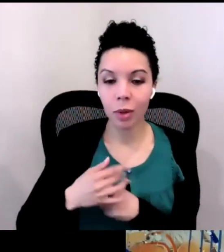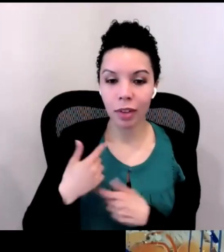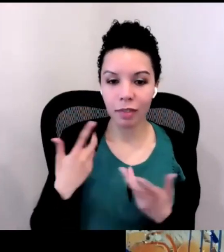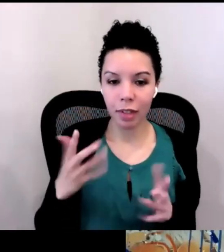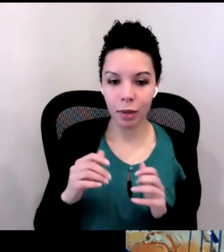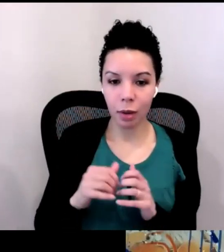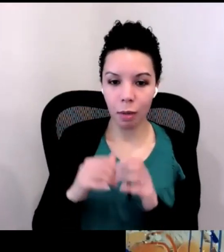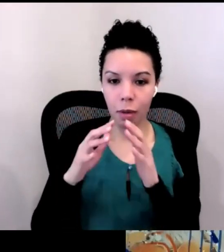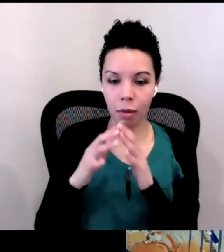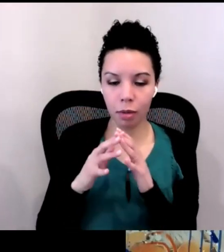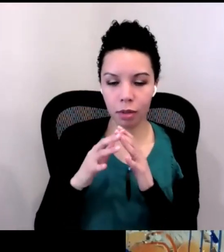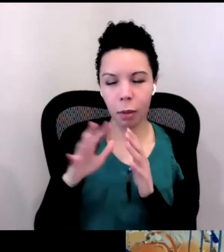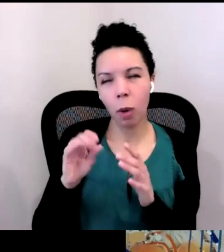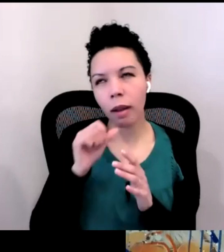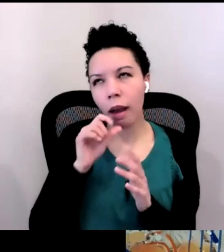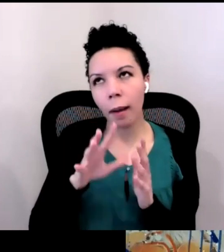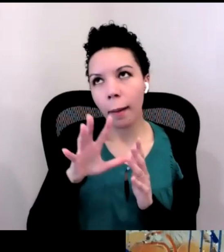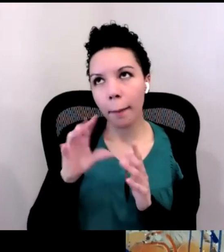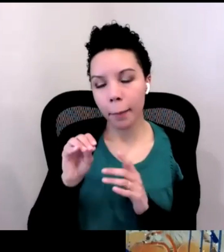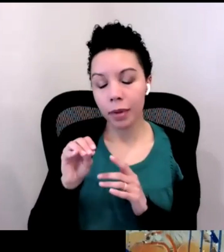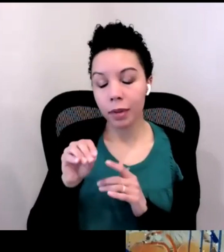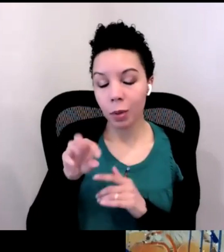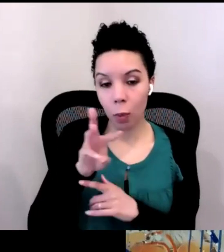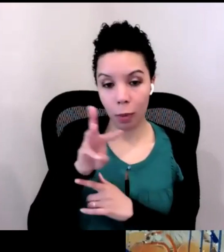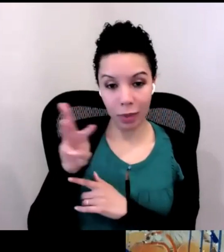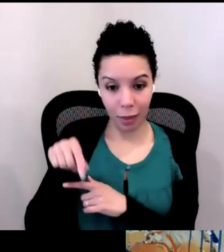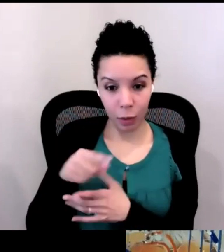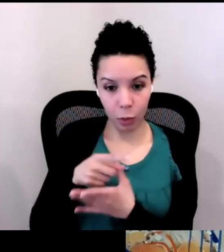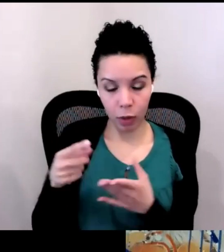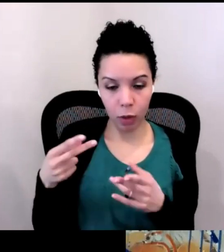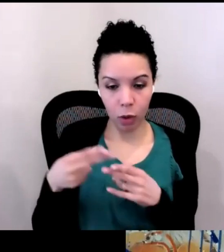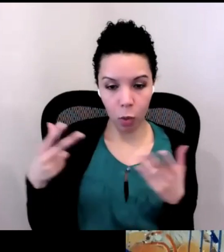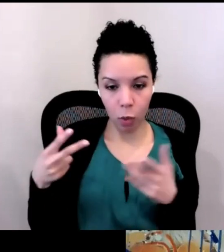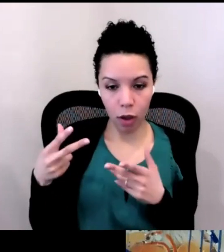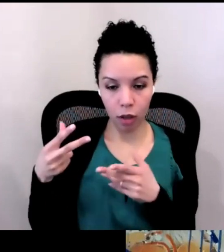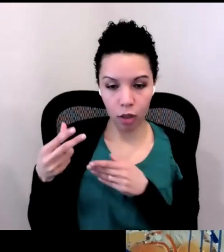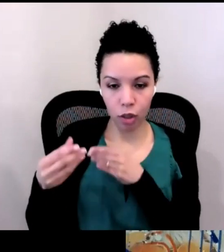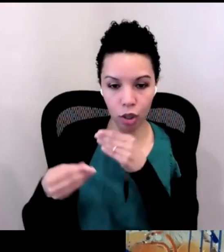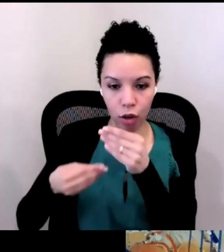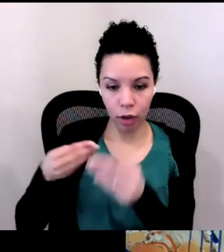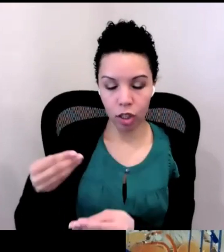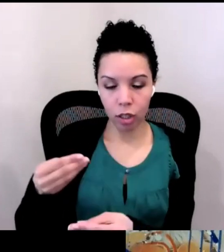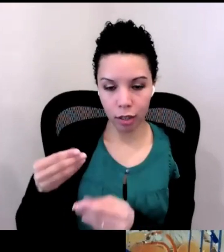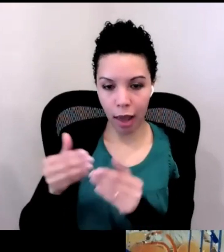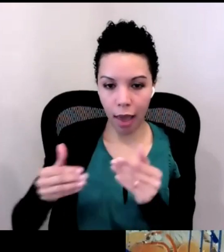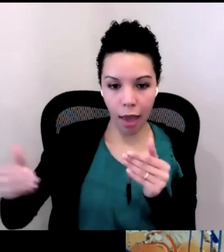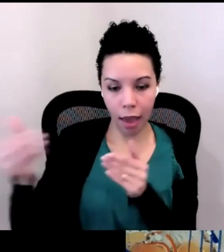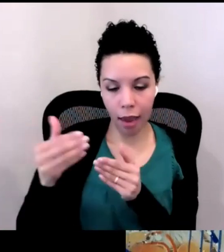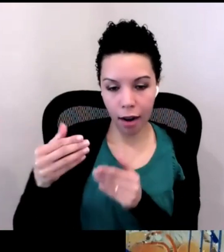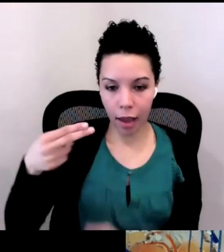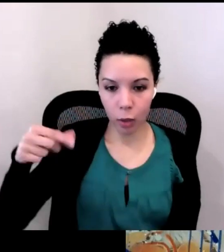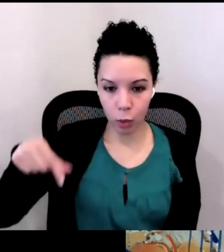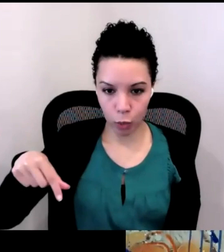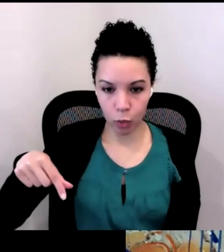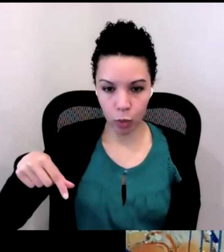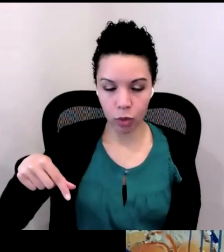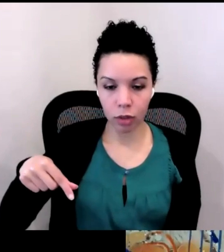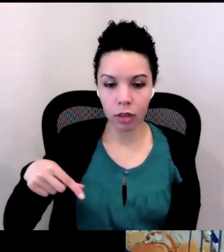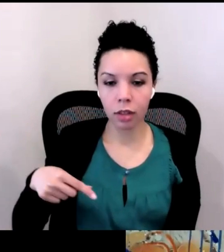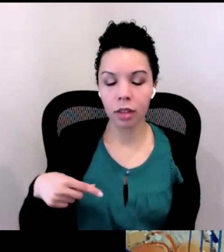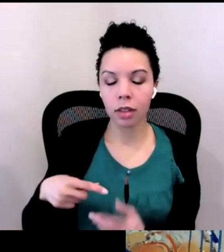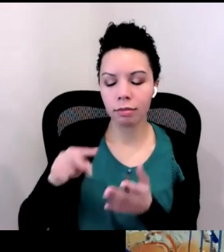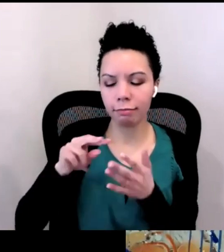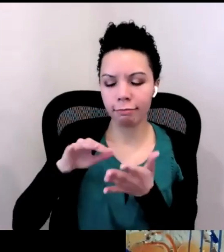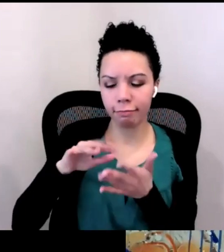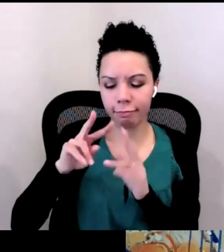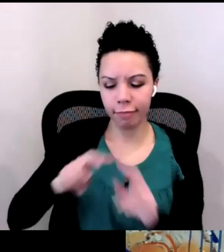a company, well, not a company, a website this week called Generation Ahead HQ, where we're studying Generation Alpha.